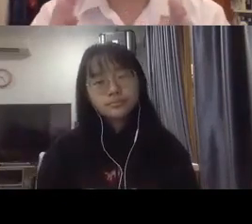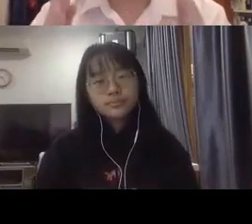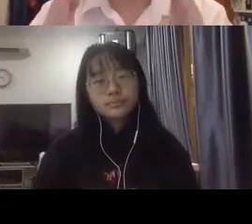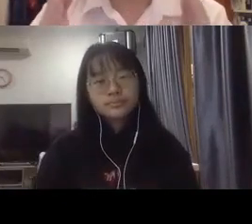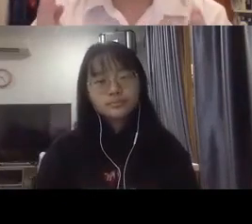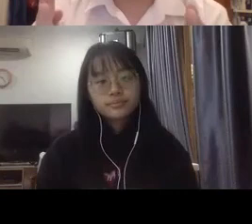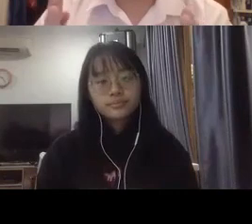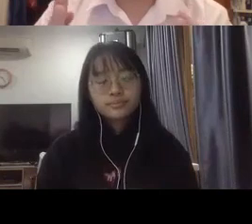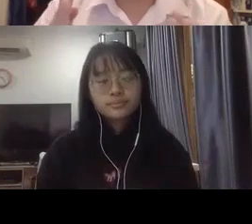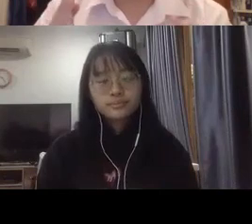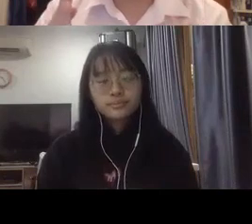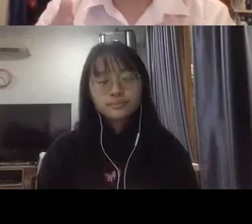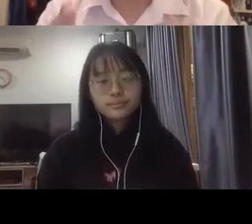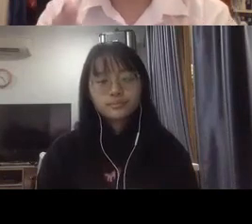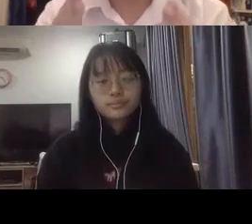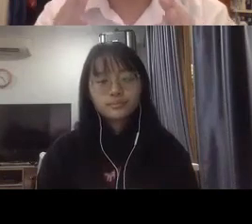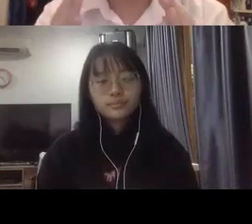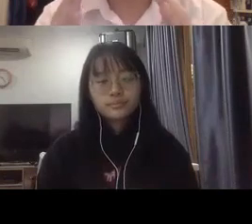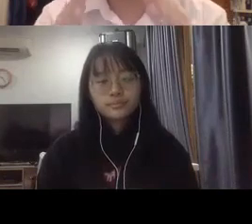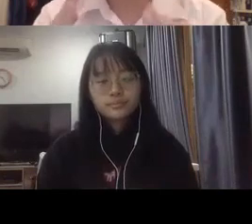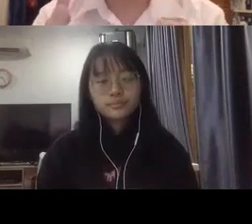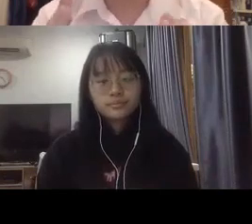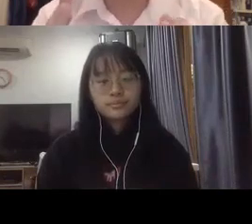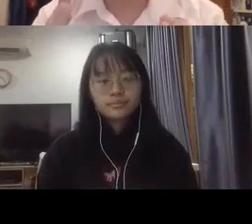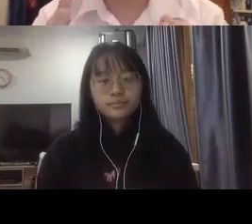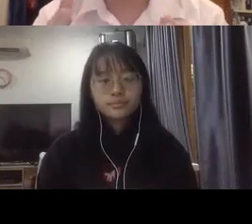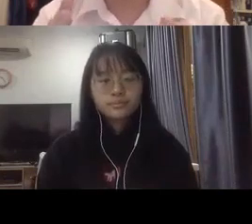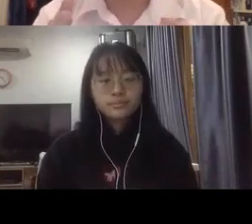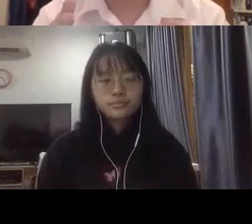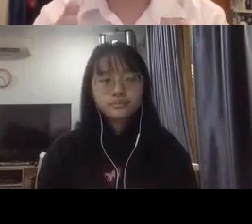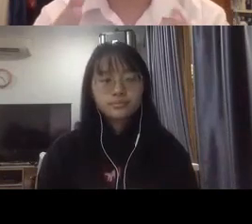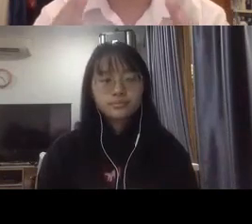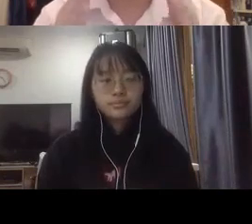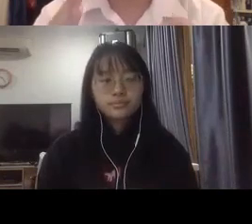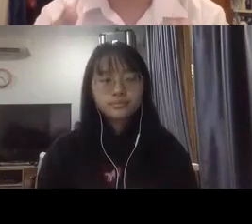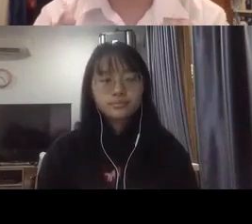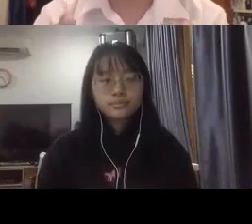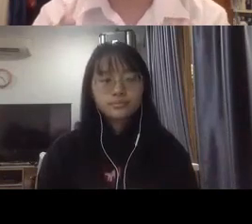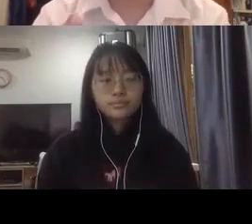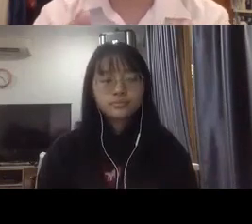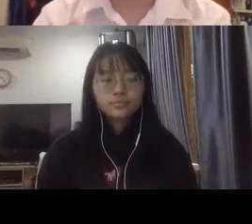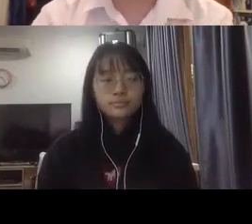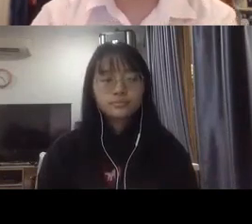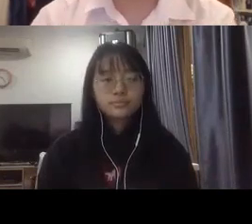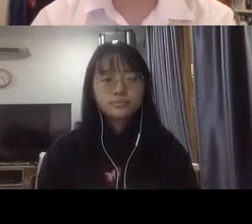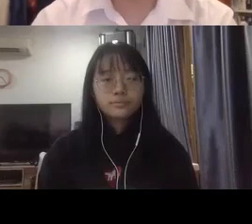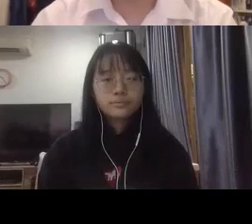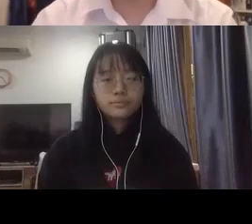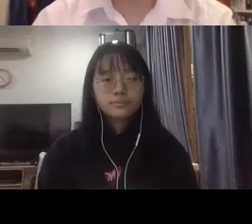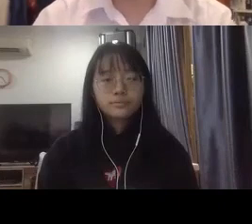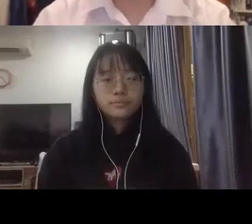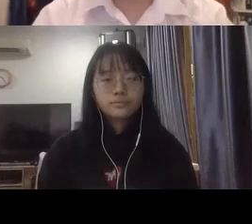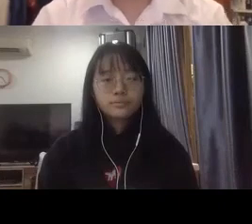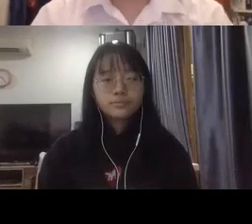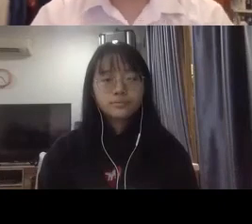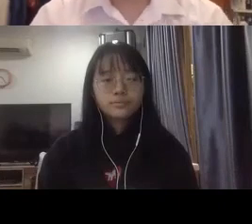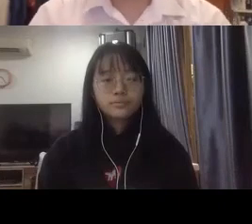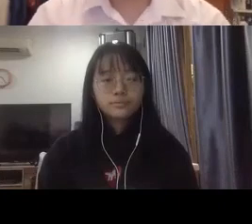the sign for a letter or a word, you should try to come up with a creative hand gesture that will still get your message across.